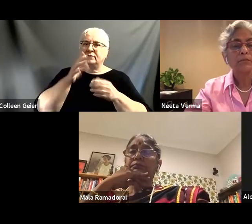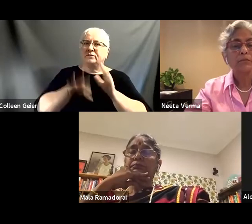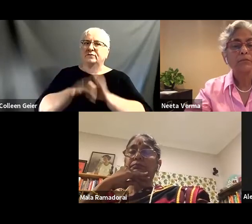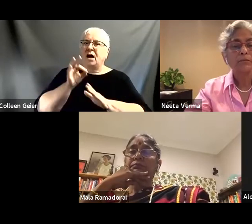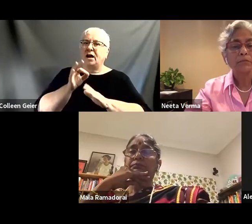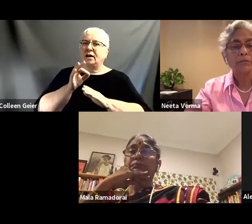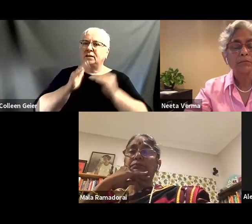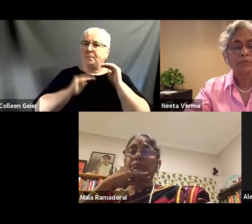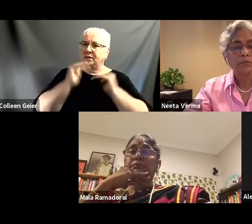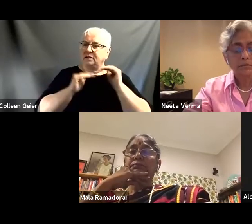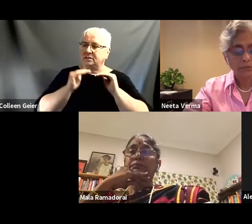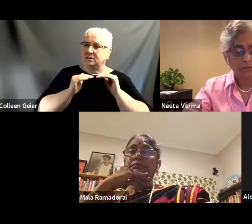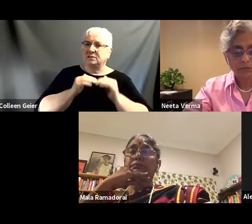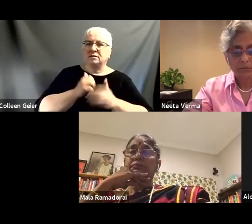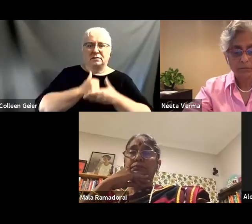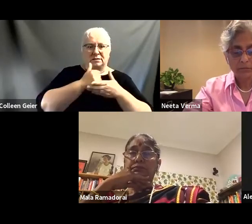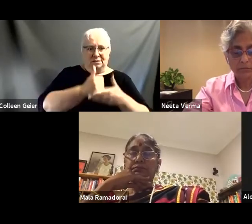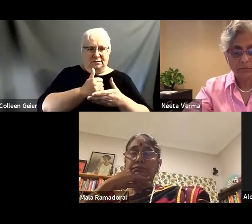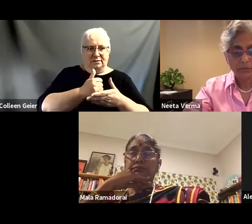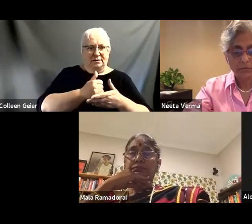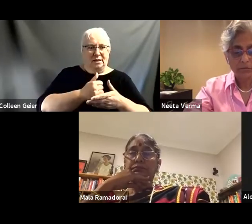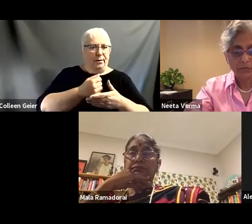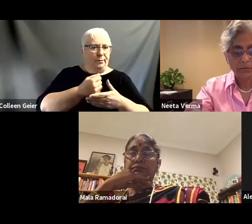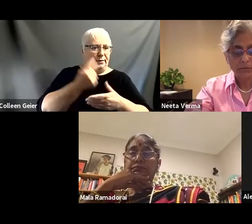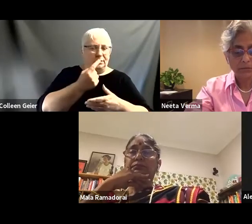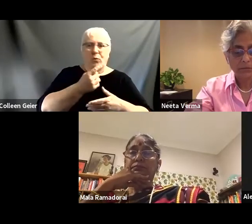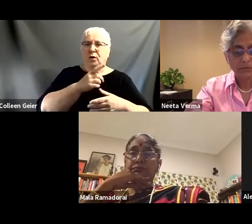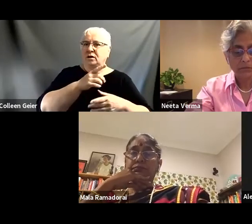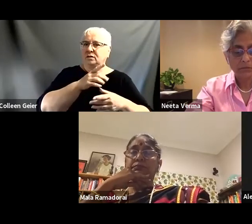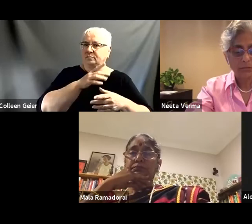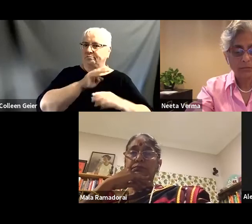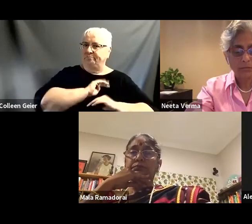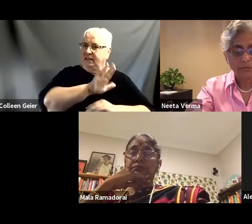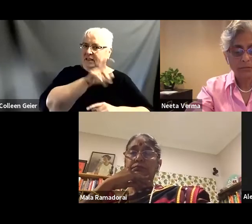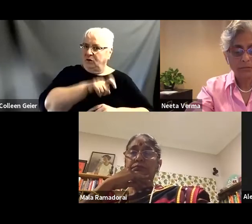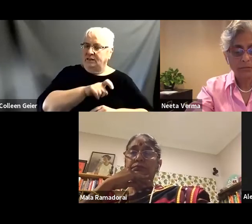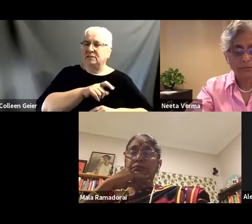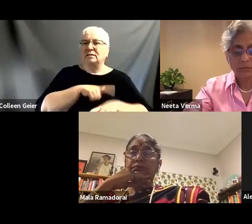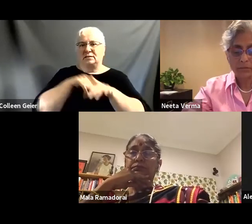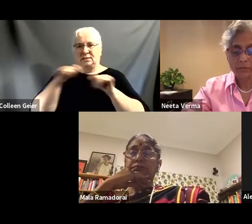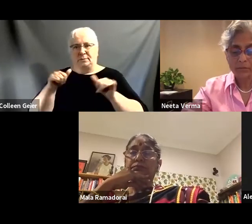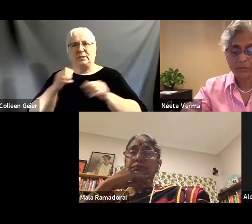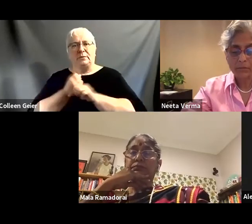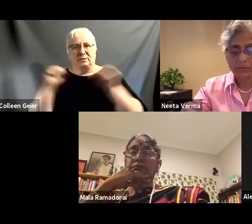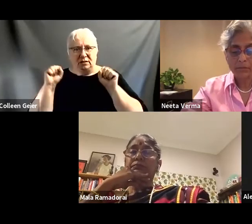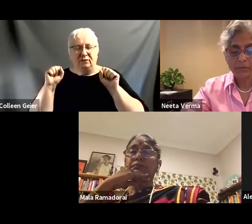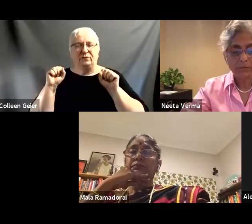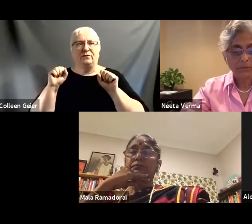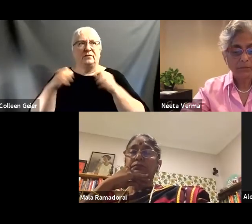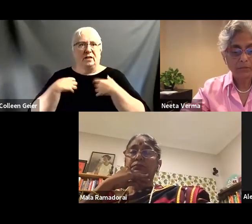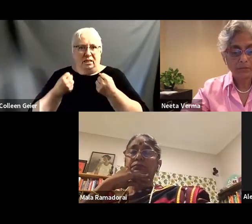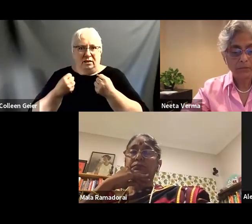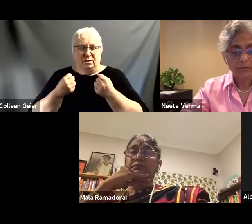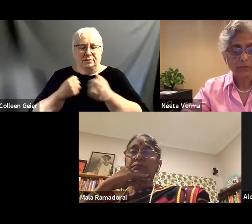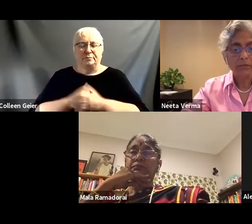that effective systems are communicated in terms of how can I